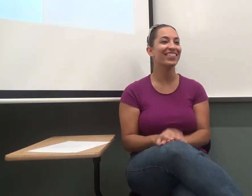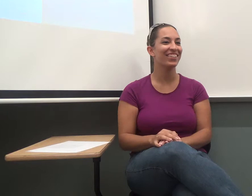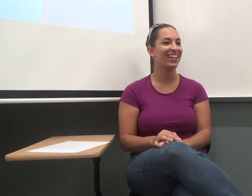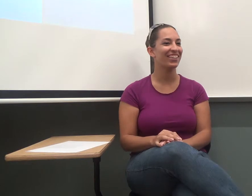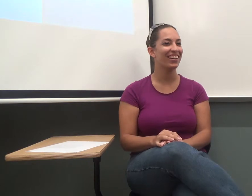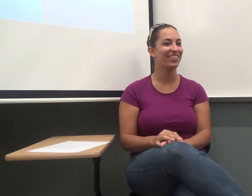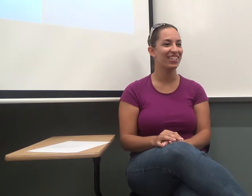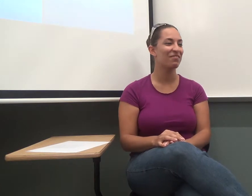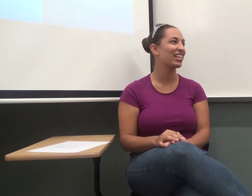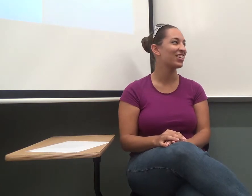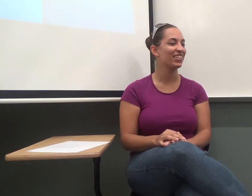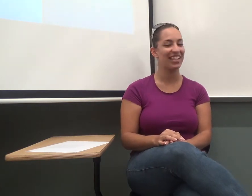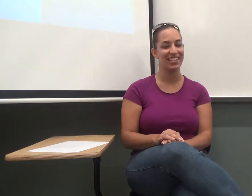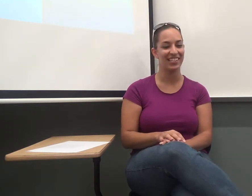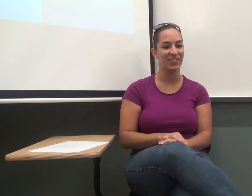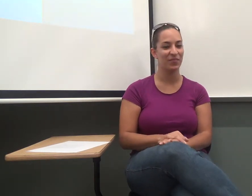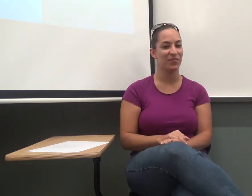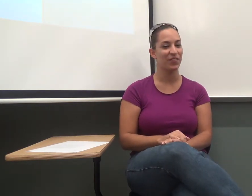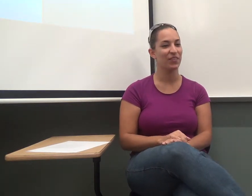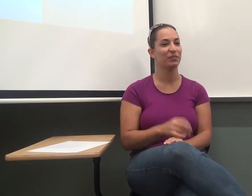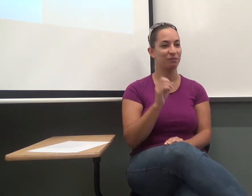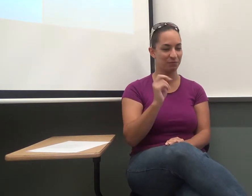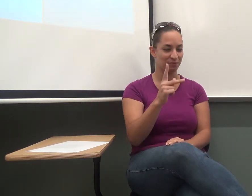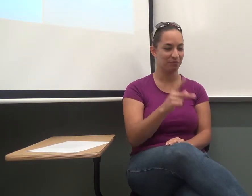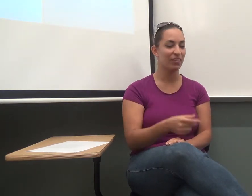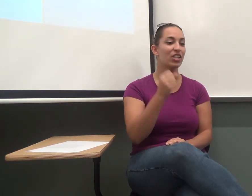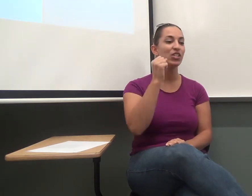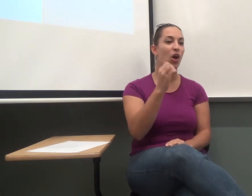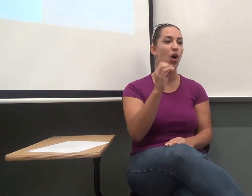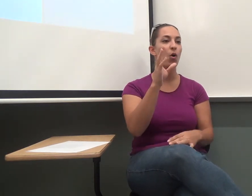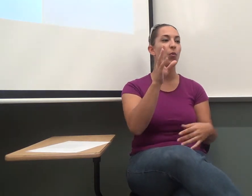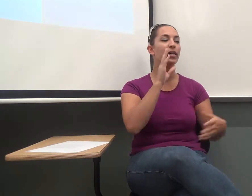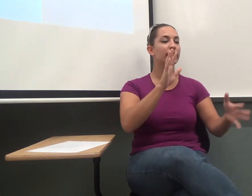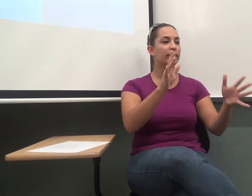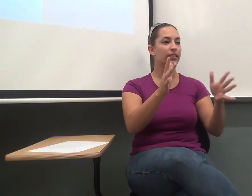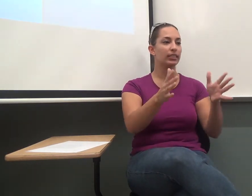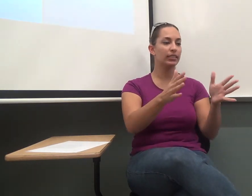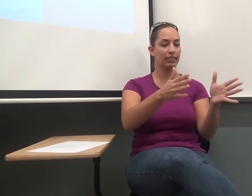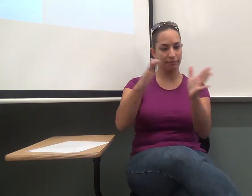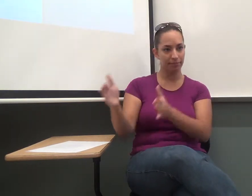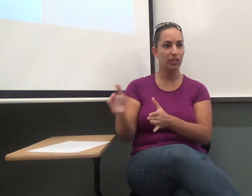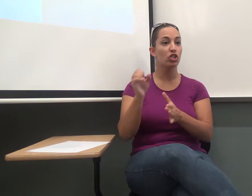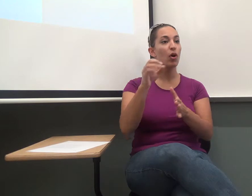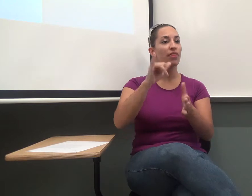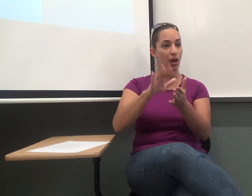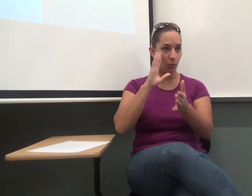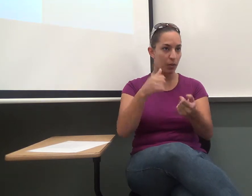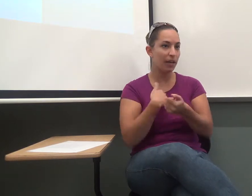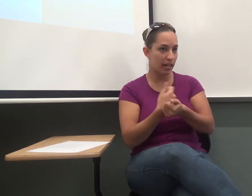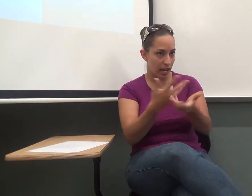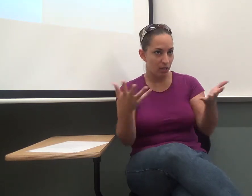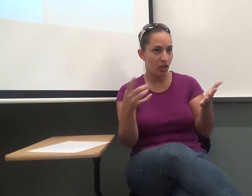Good, right? Okay, good. Okay. So we're going to backtrack. So I'm going to hand that out this weekend. Now, on